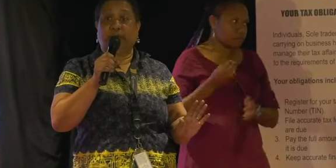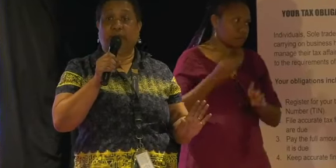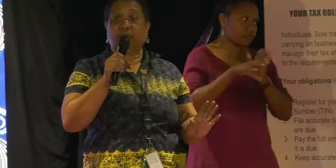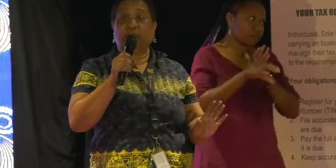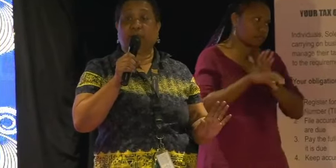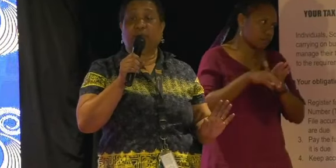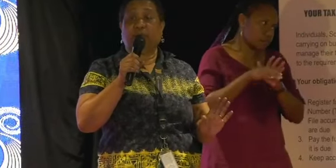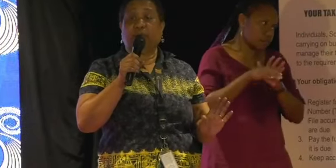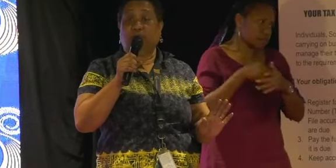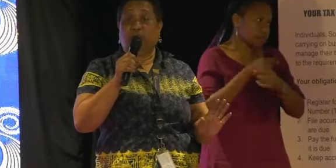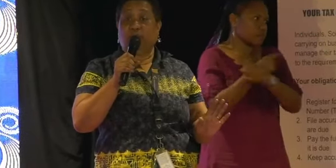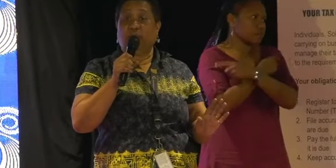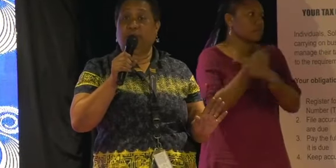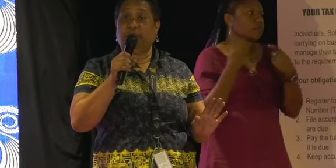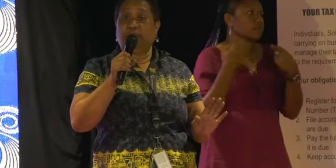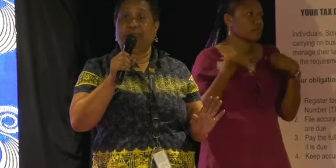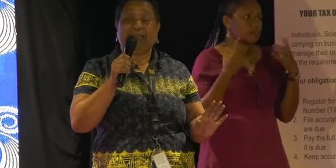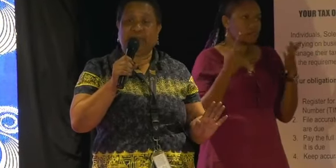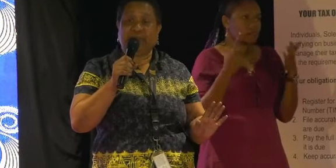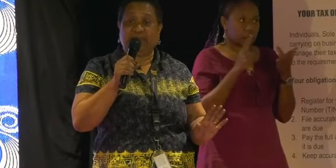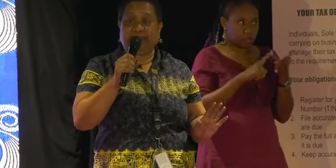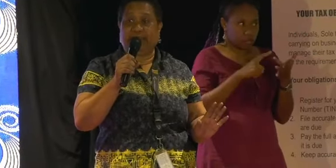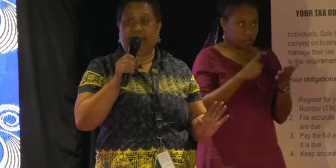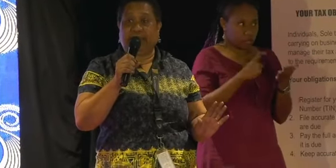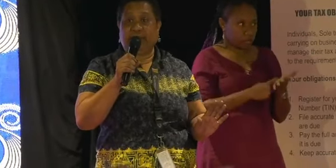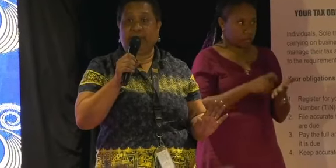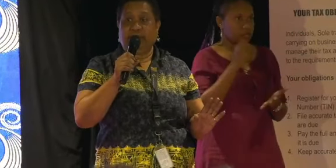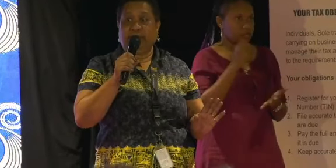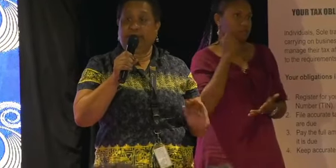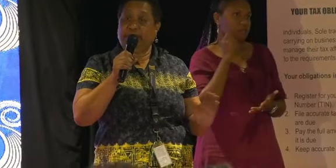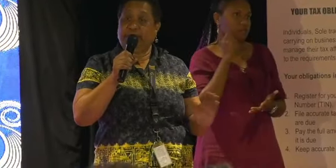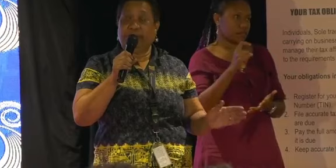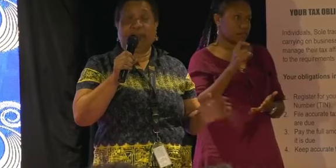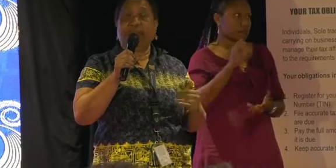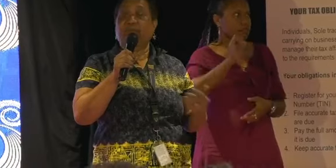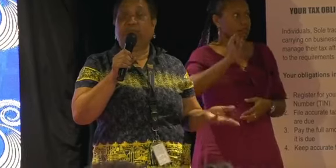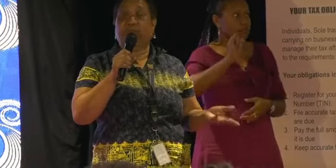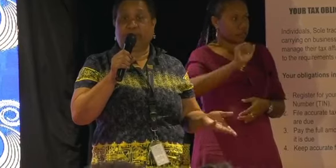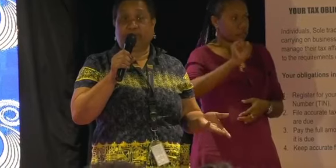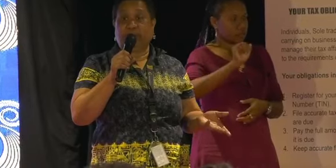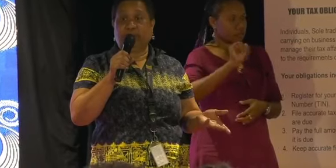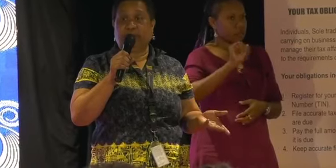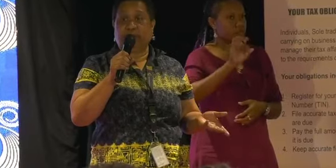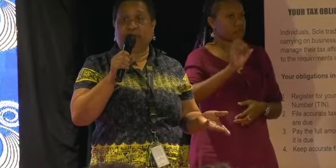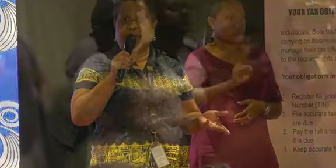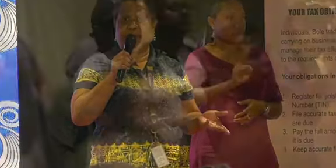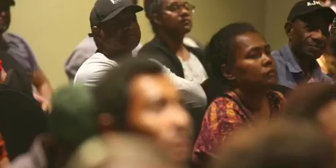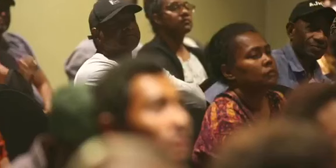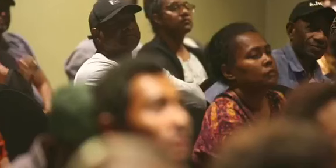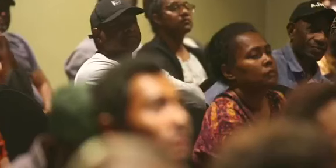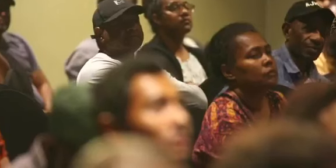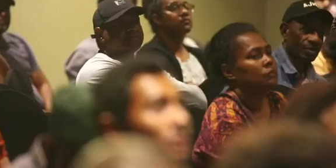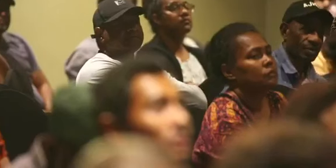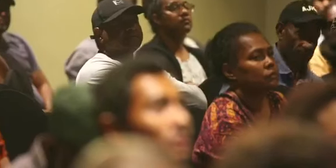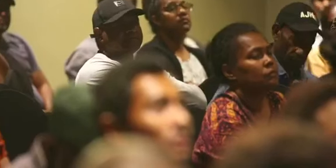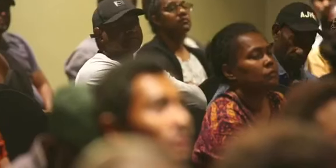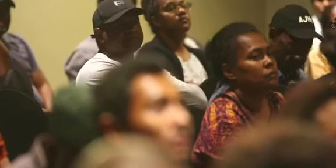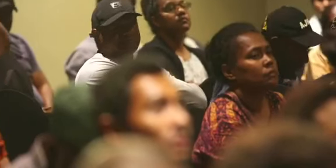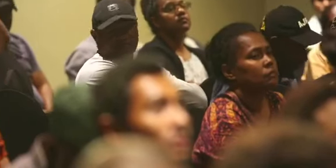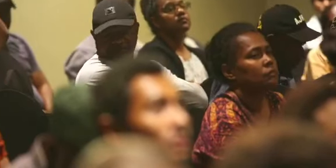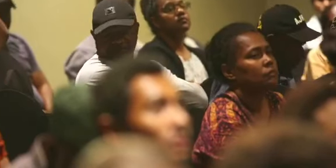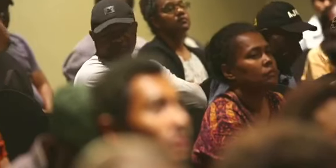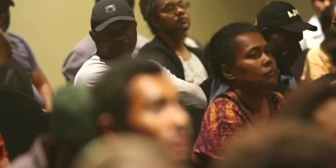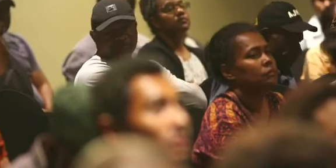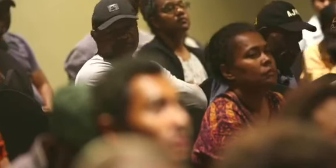your accounts on hold or inactivate them for the period that you are not able to